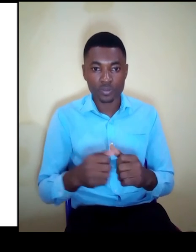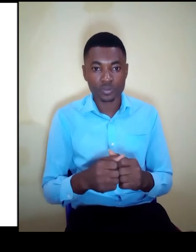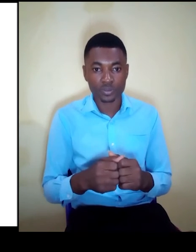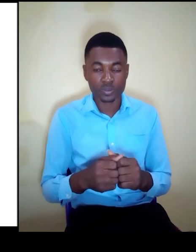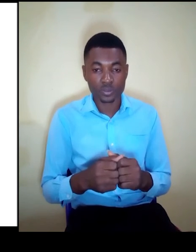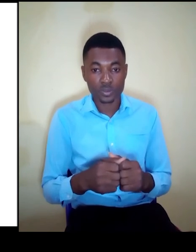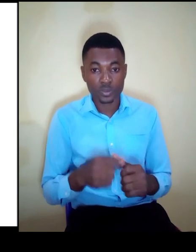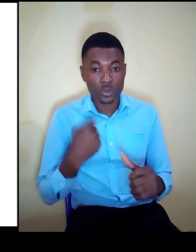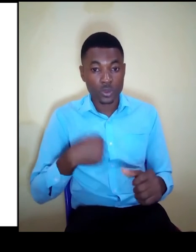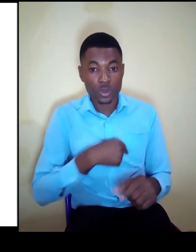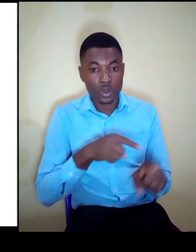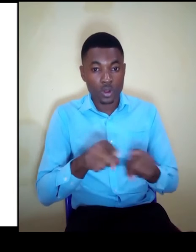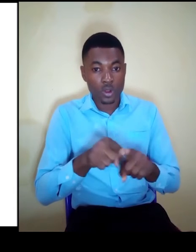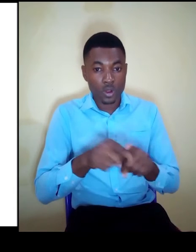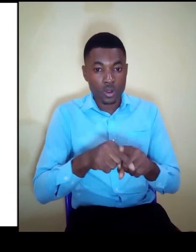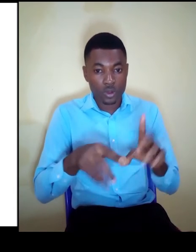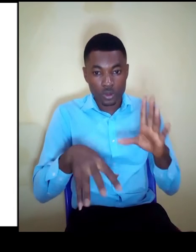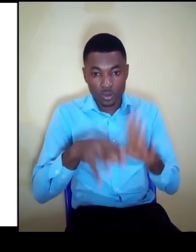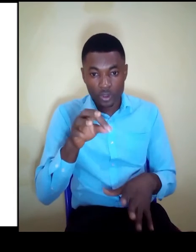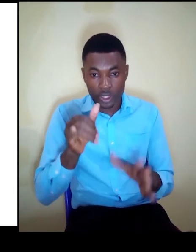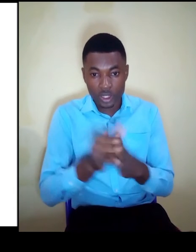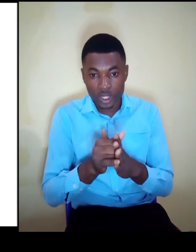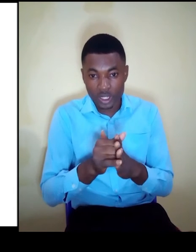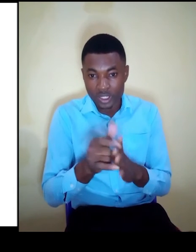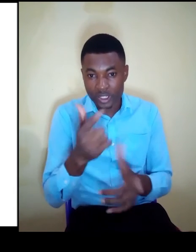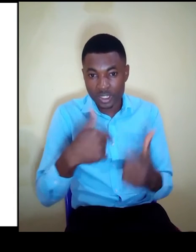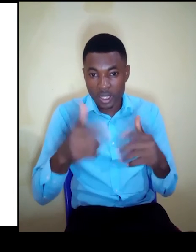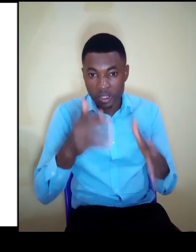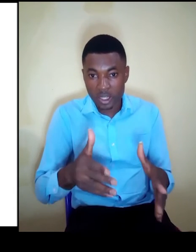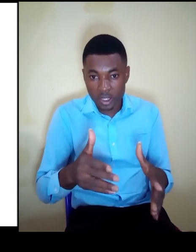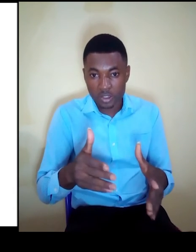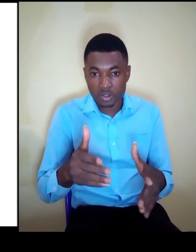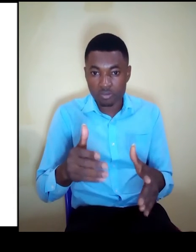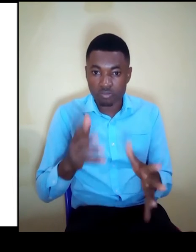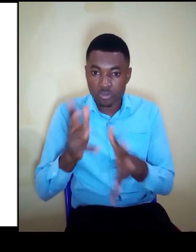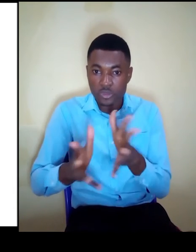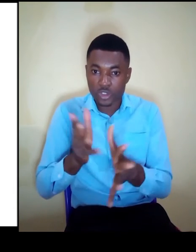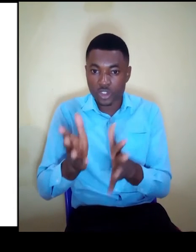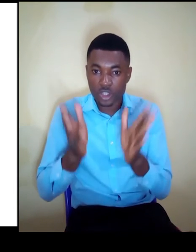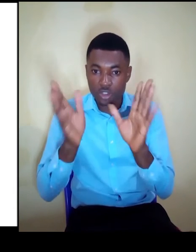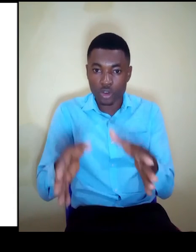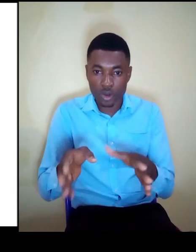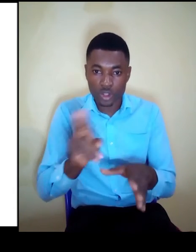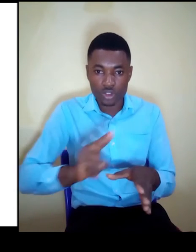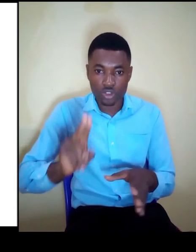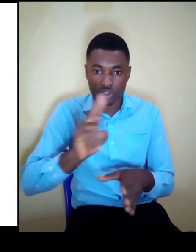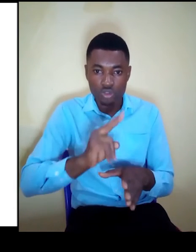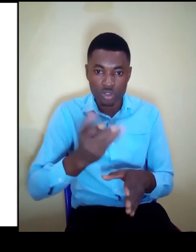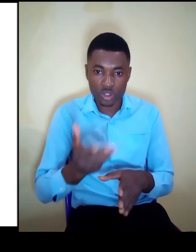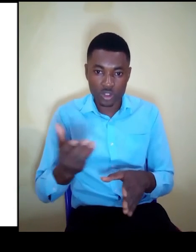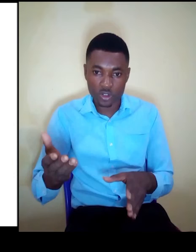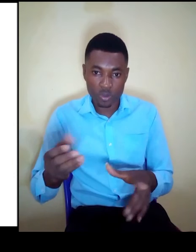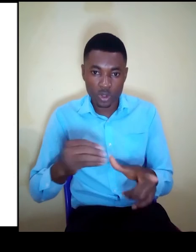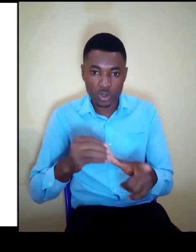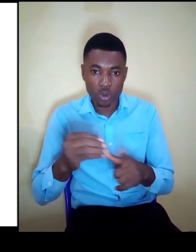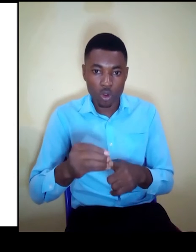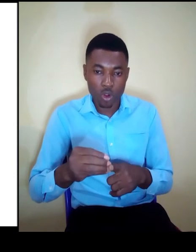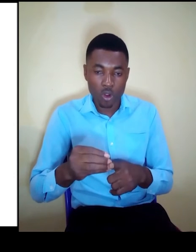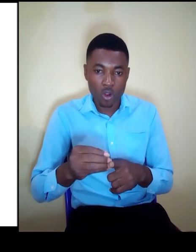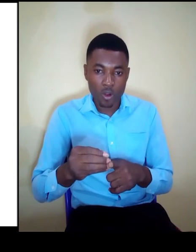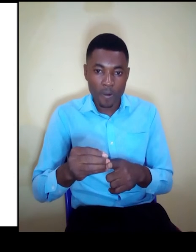We also identified that signers and gesturers use instrument or handling strategy for